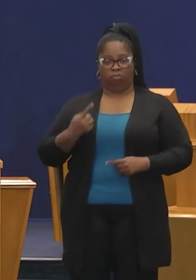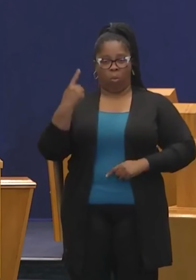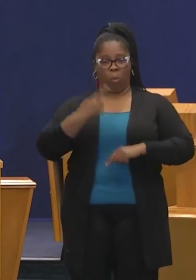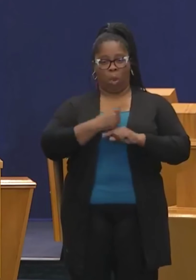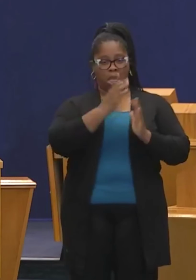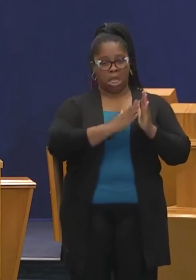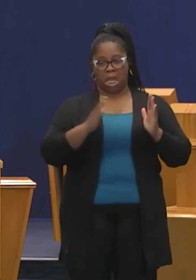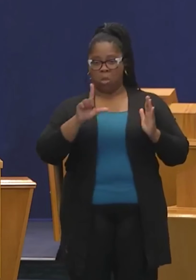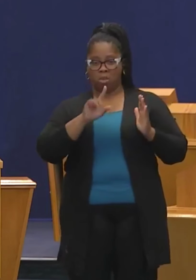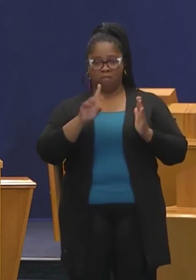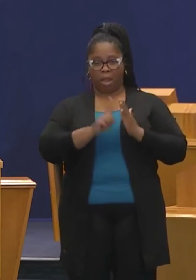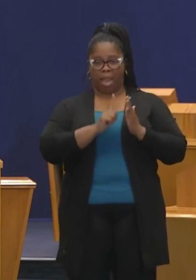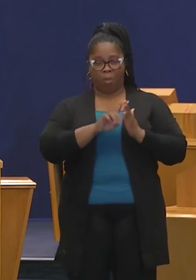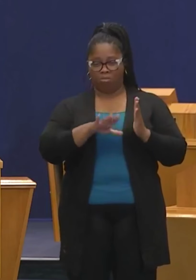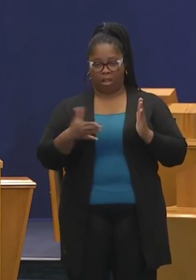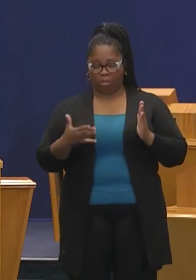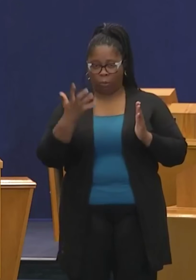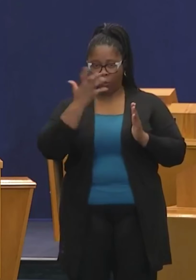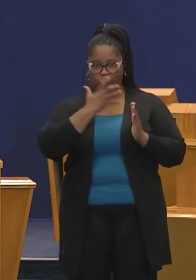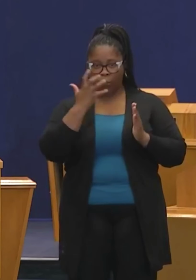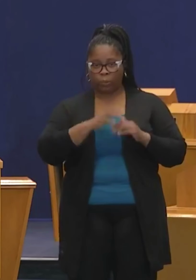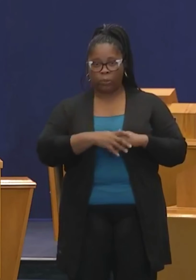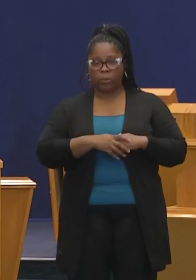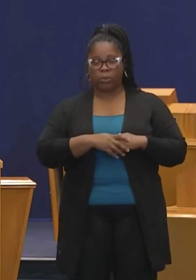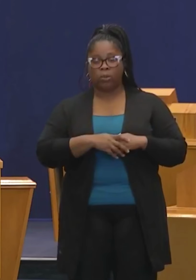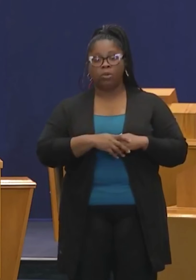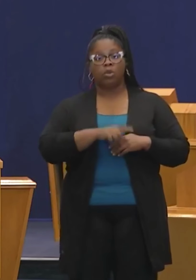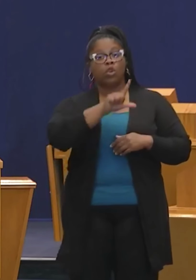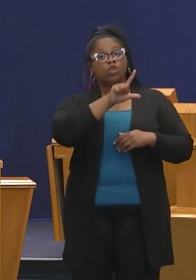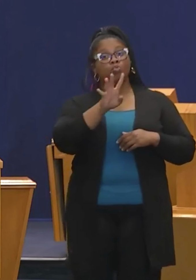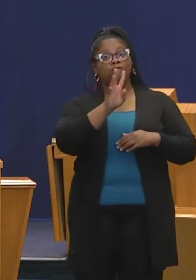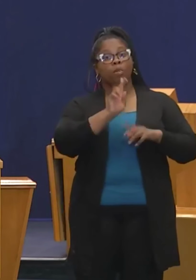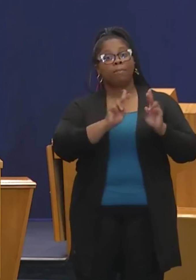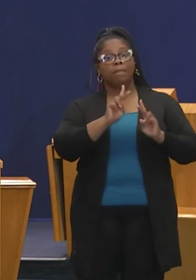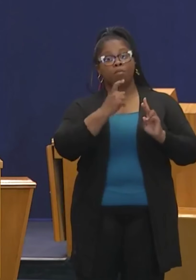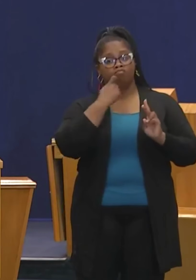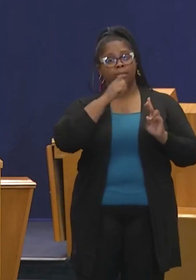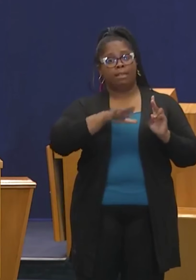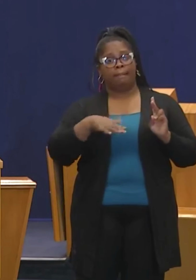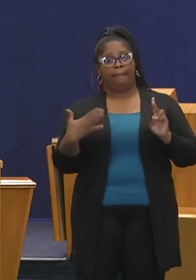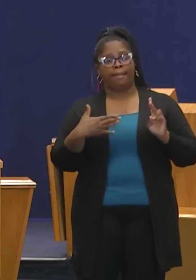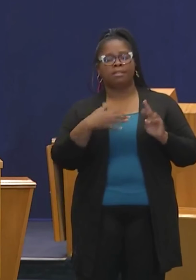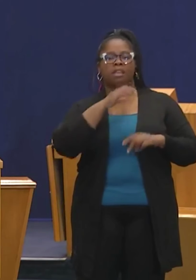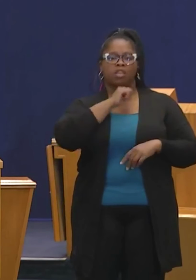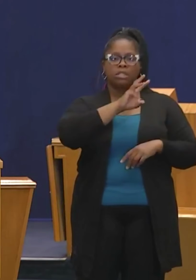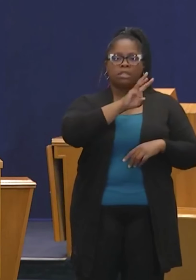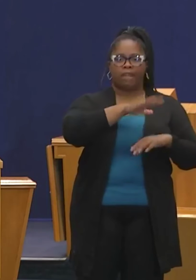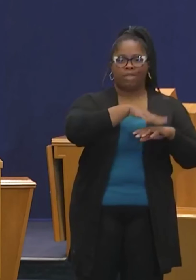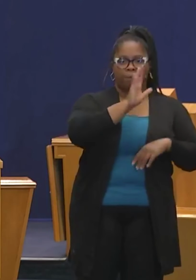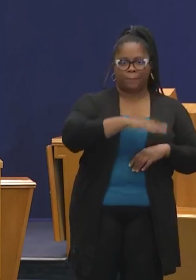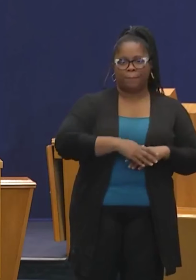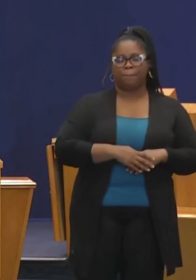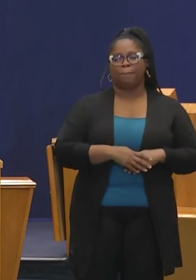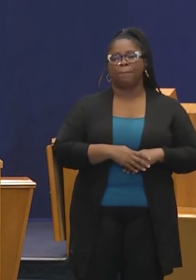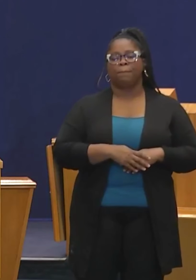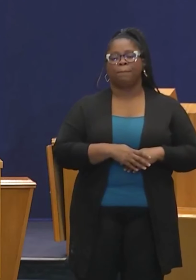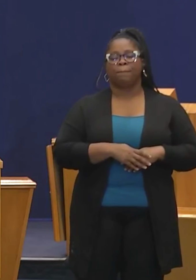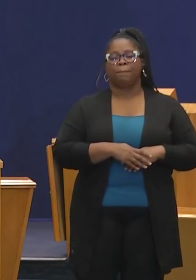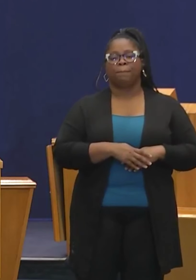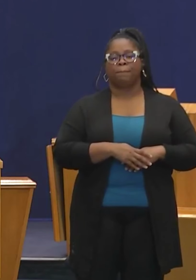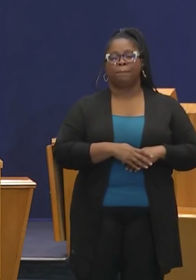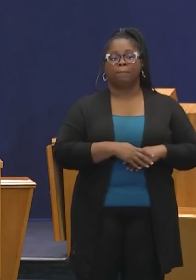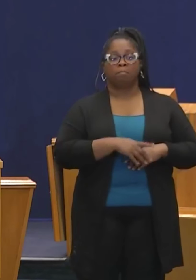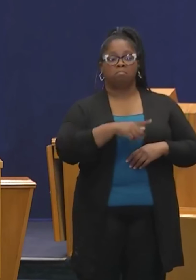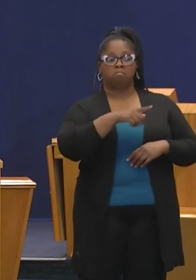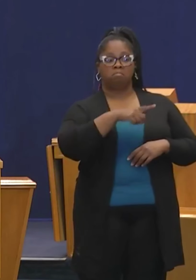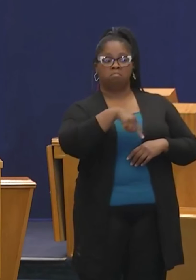day. 24 people who passed away were over the age of 65, and 13 of